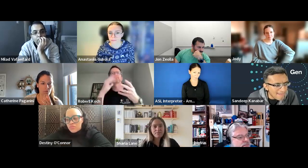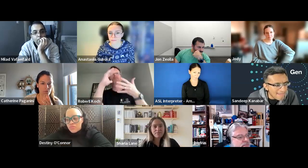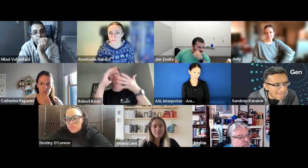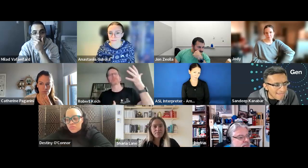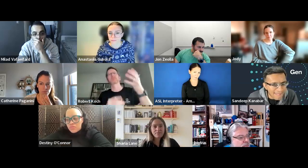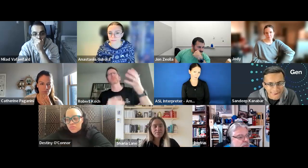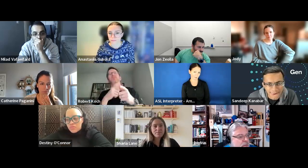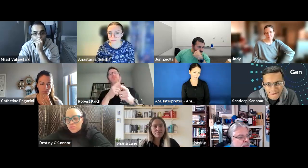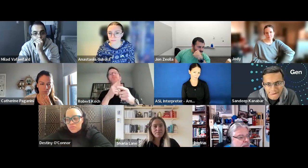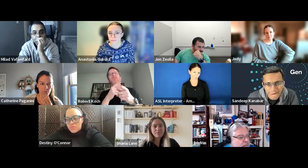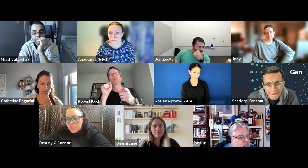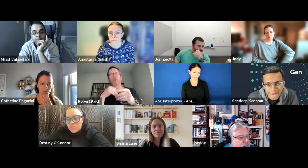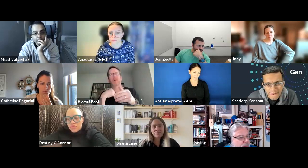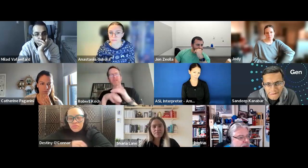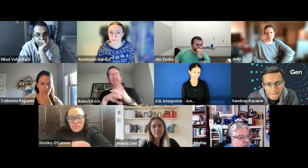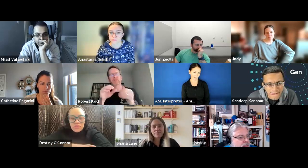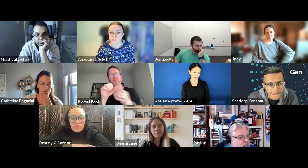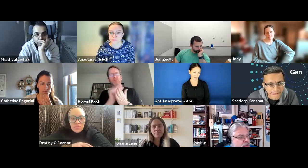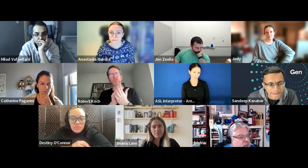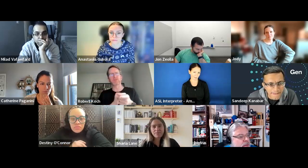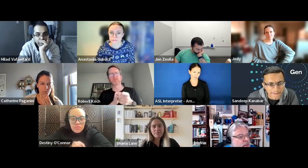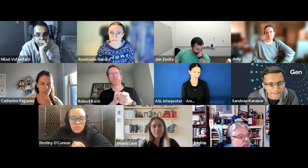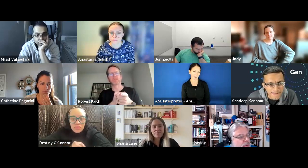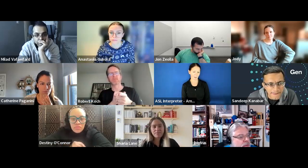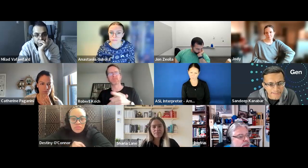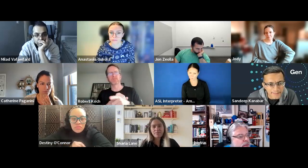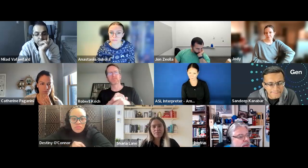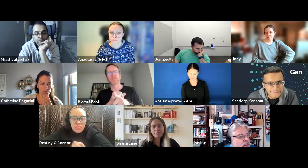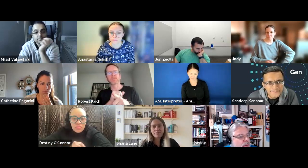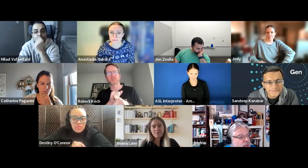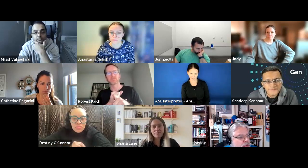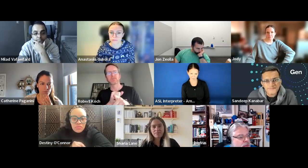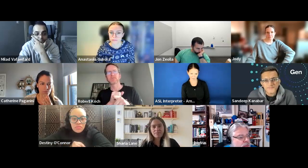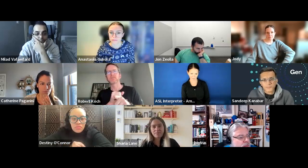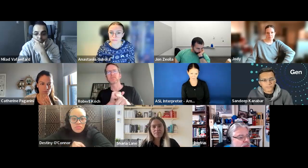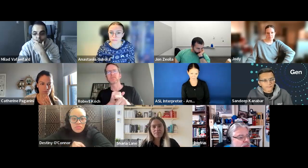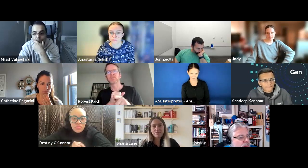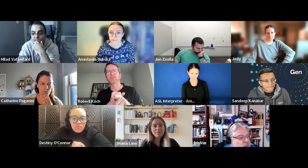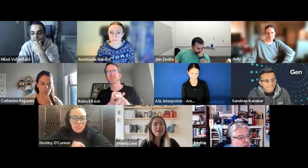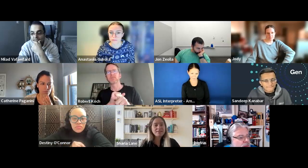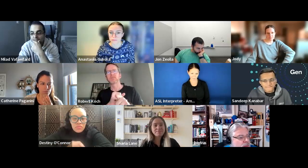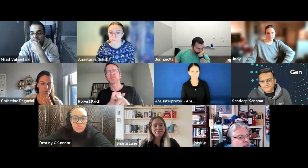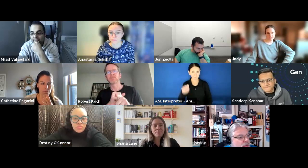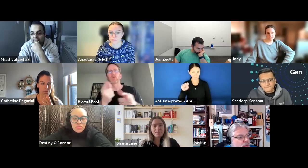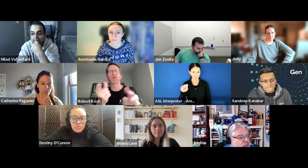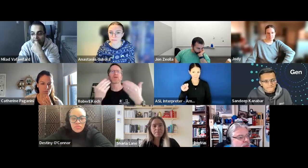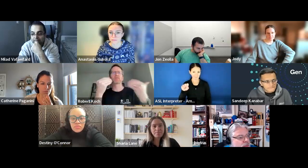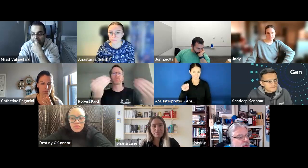want to? And we can kind of see where we can go from there. And then do you have access to the agenda?